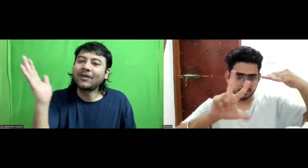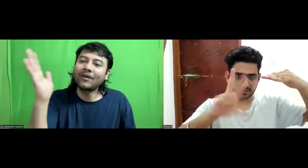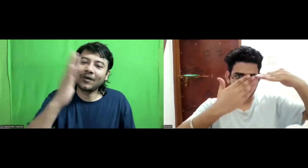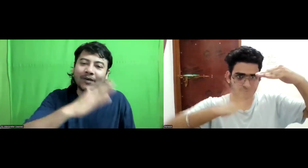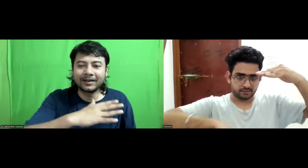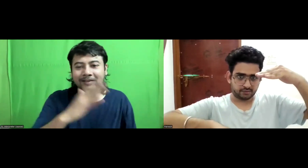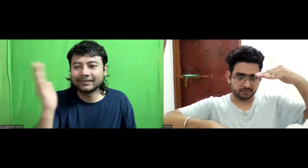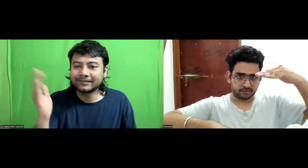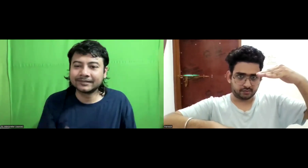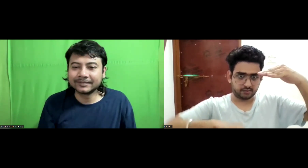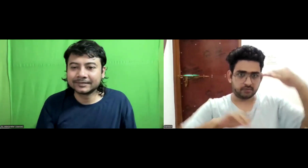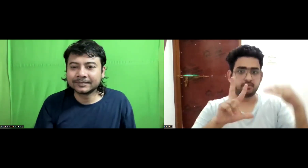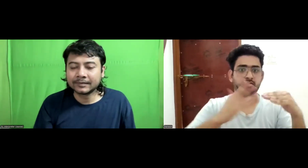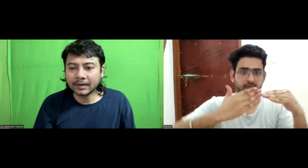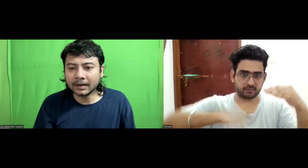auspicious.